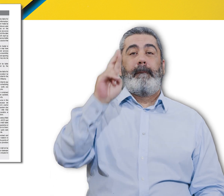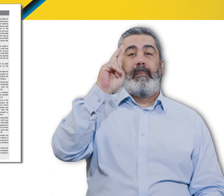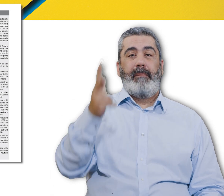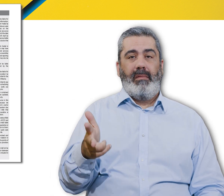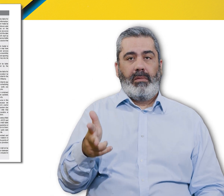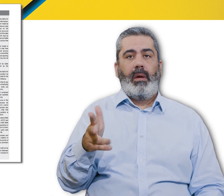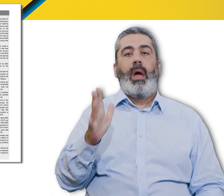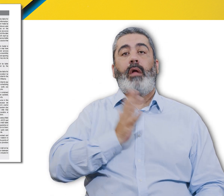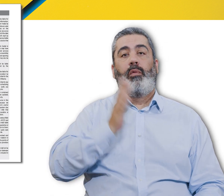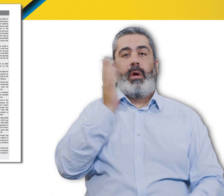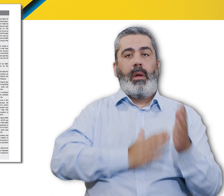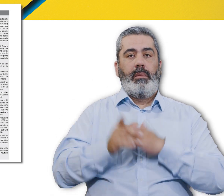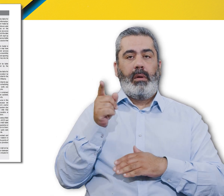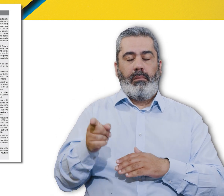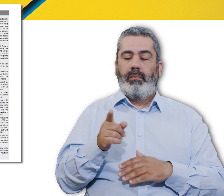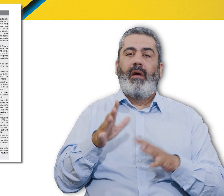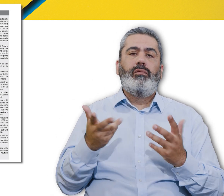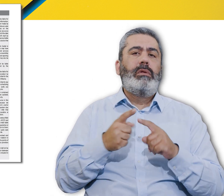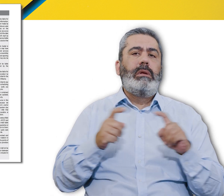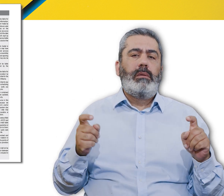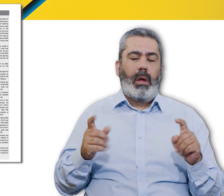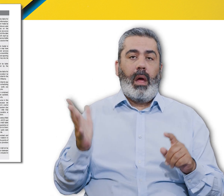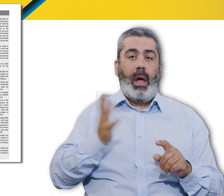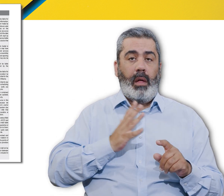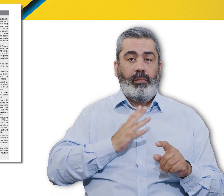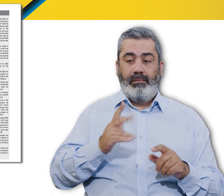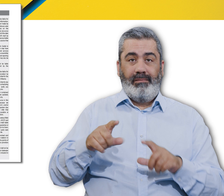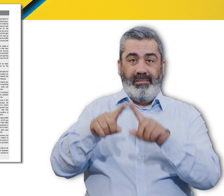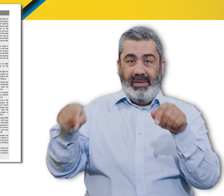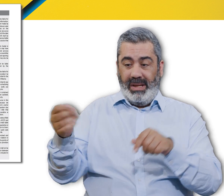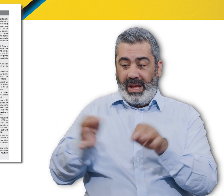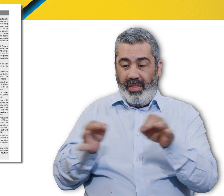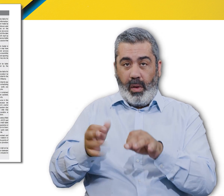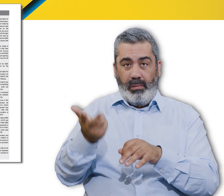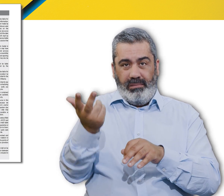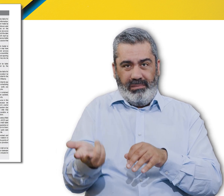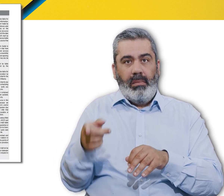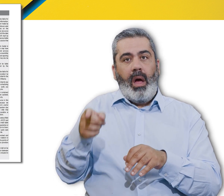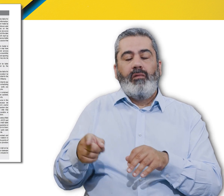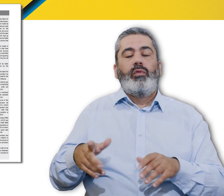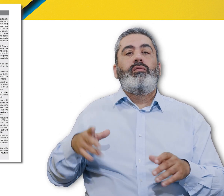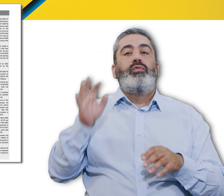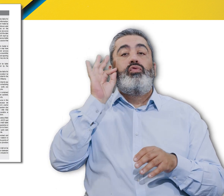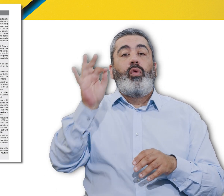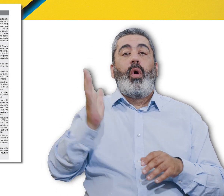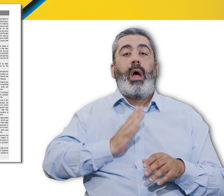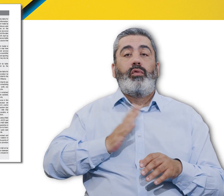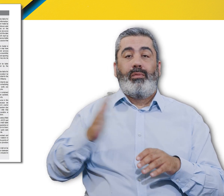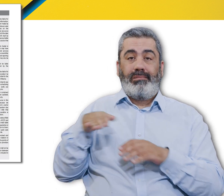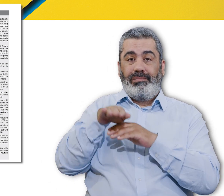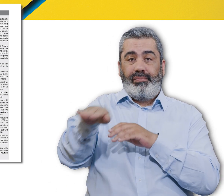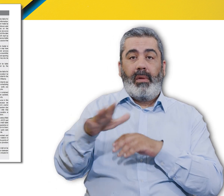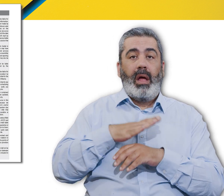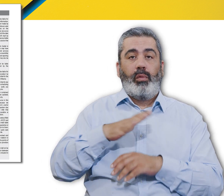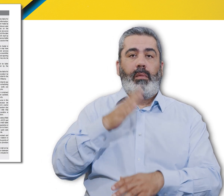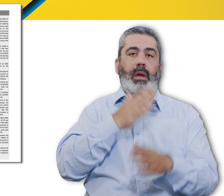and especially of wheelchair users. Parking spaces reserved for people with disabilities. Special spaces marked with